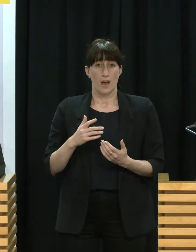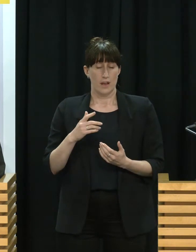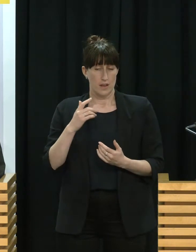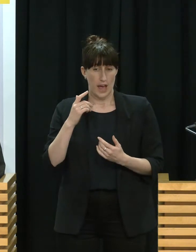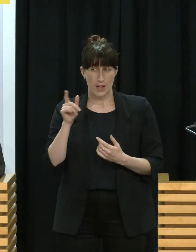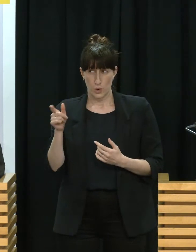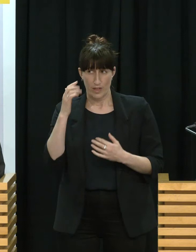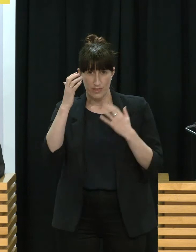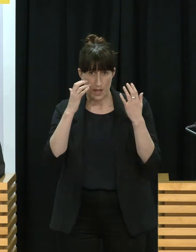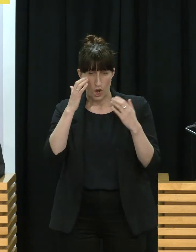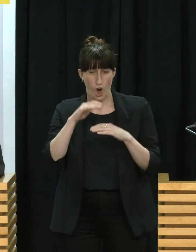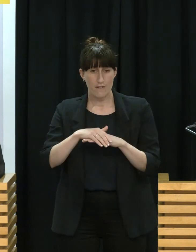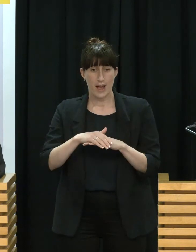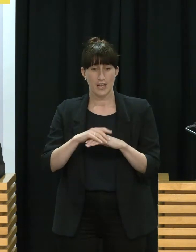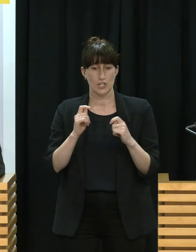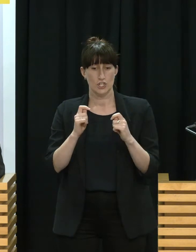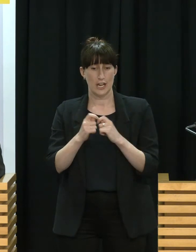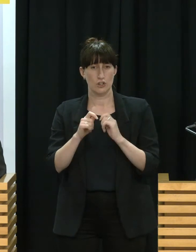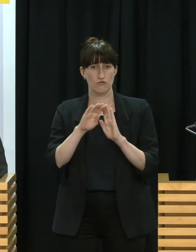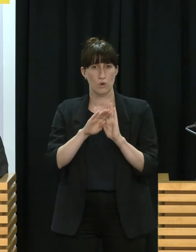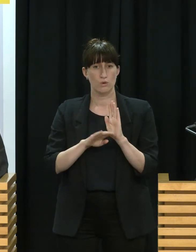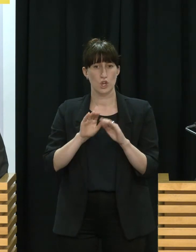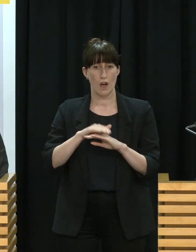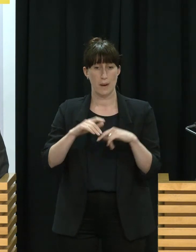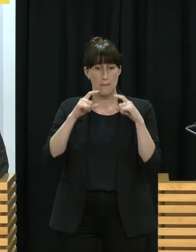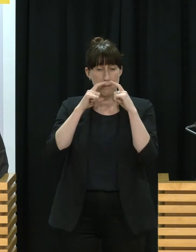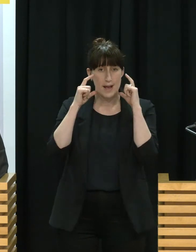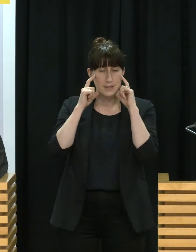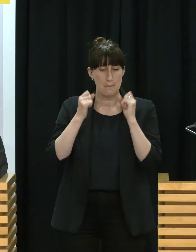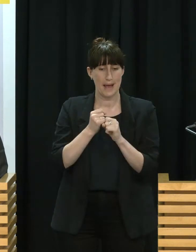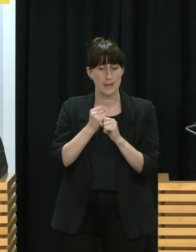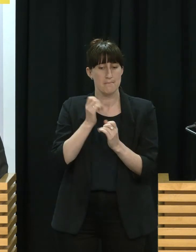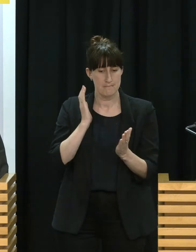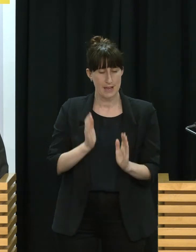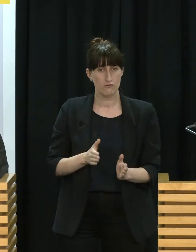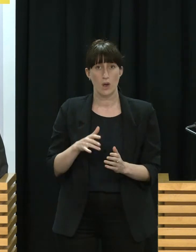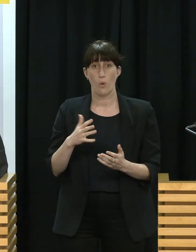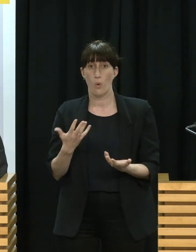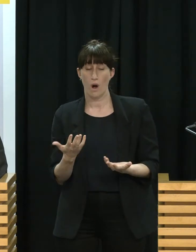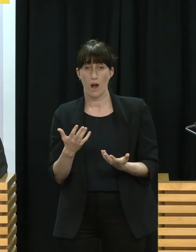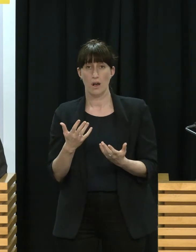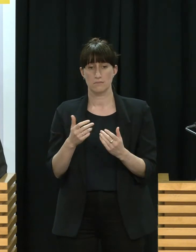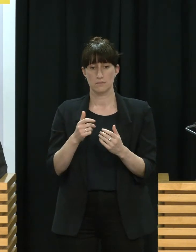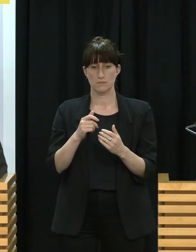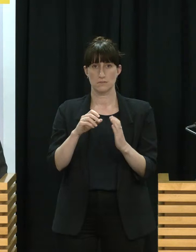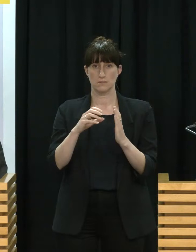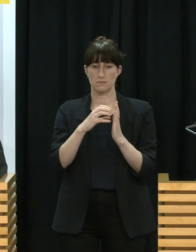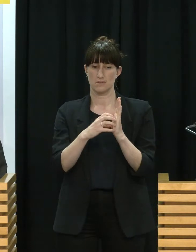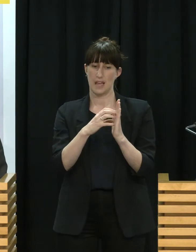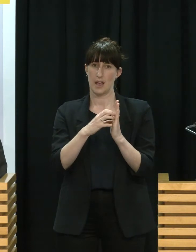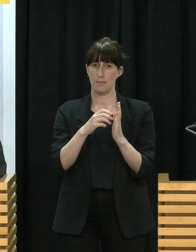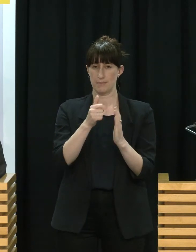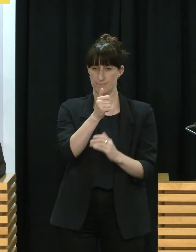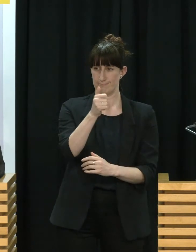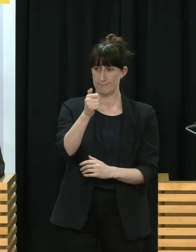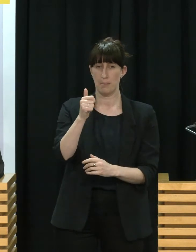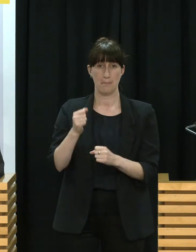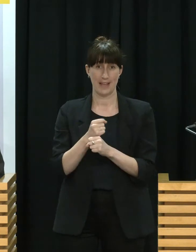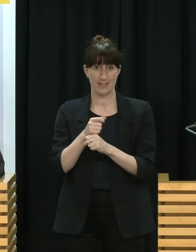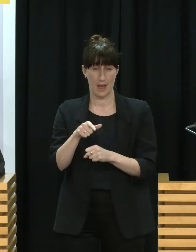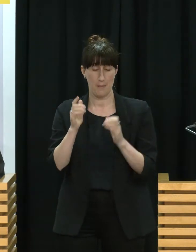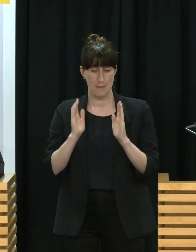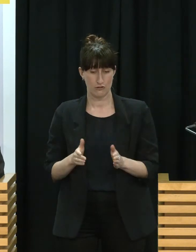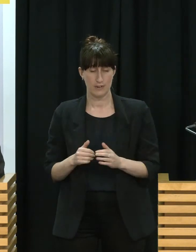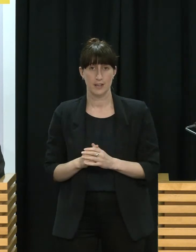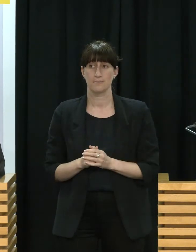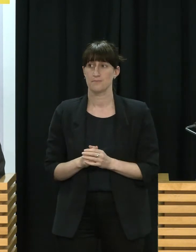specifically, and what's being considered? Look, I've looked at mandatory QR code scanning, and I think I've canvassed this over the last year. It's nearly a